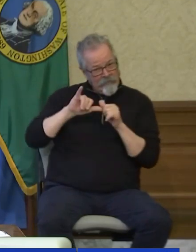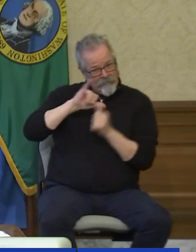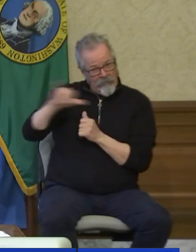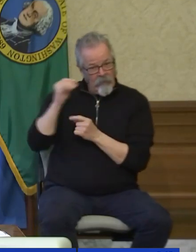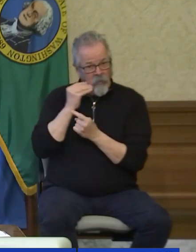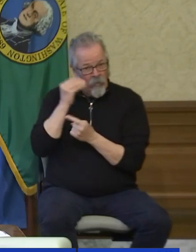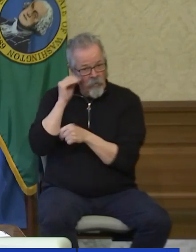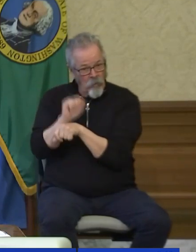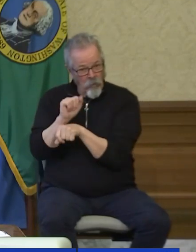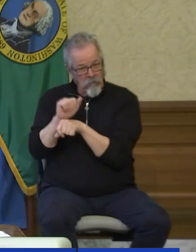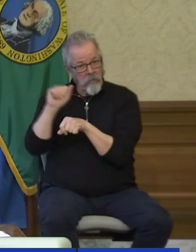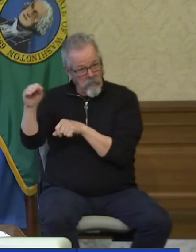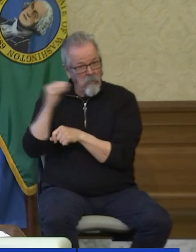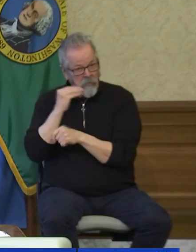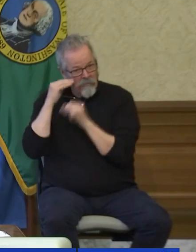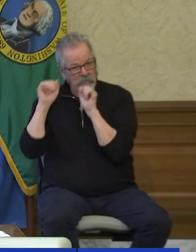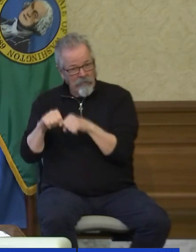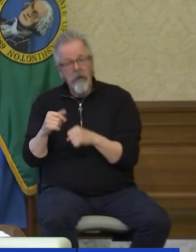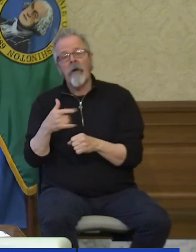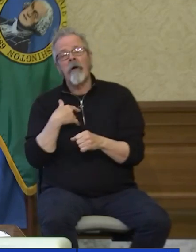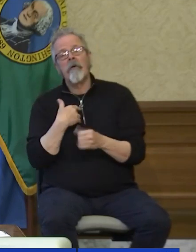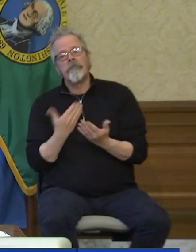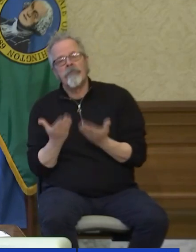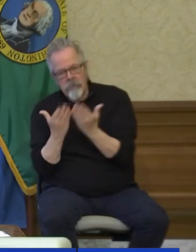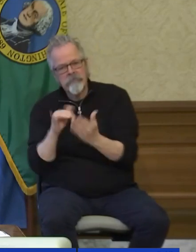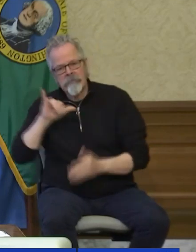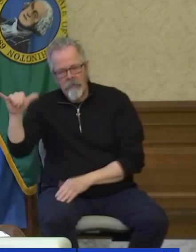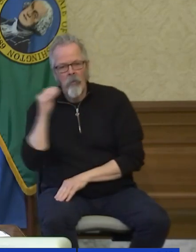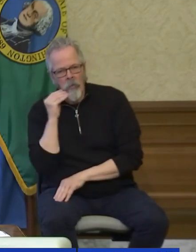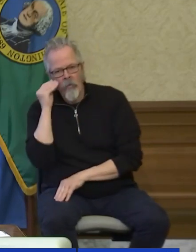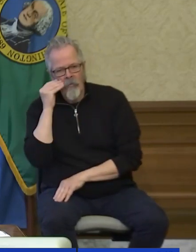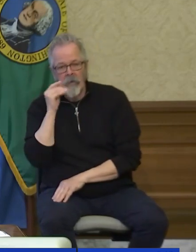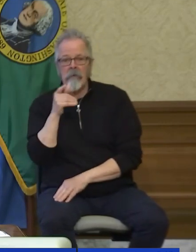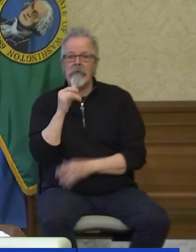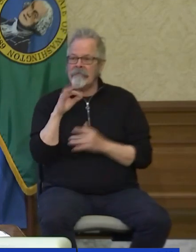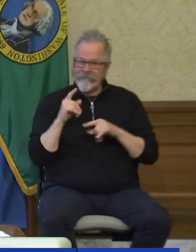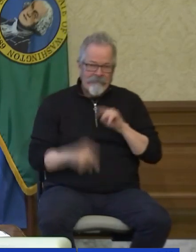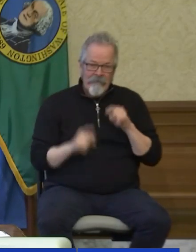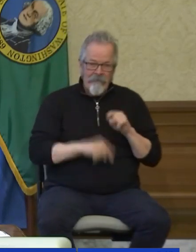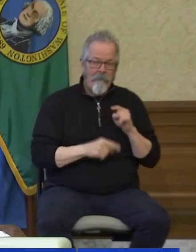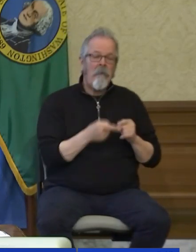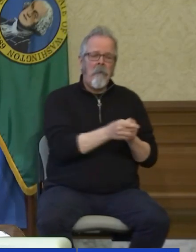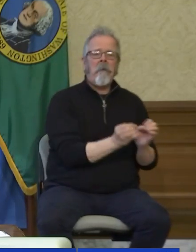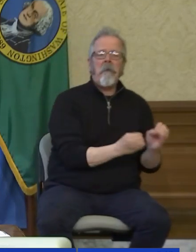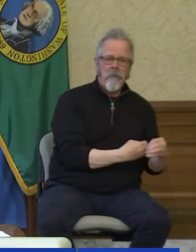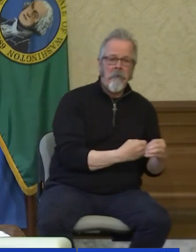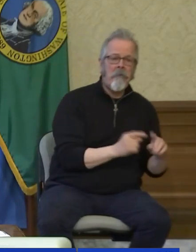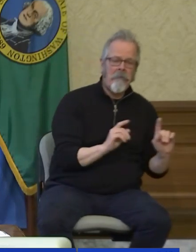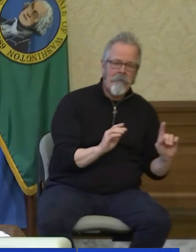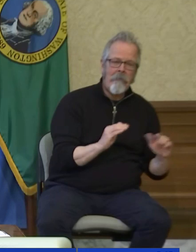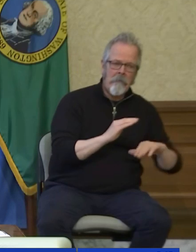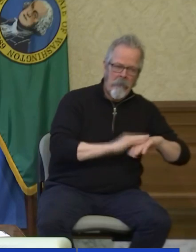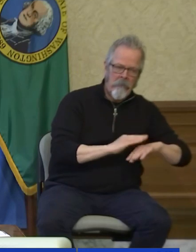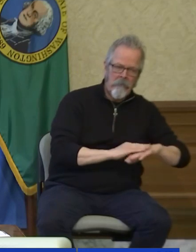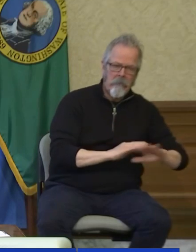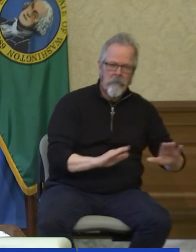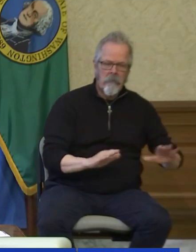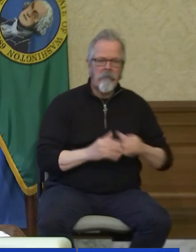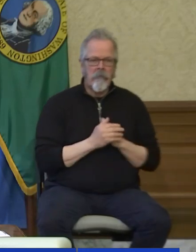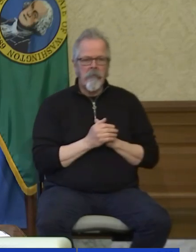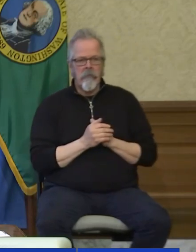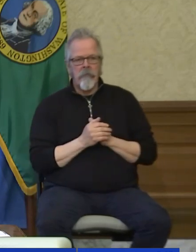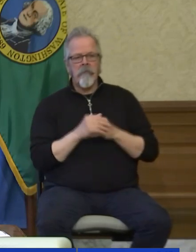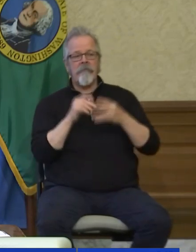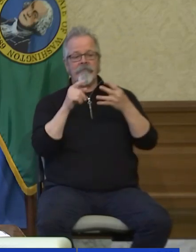way. So phase 3, this would expand more gatherings to 50 people or less,